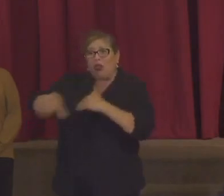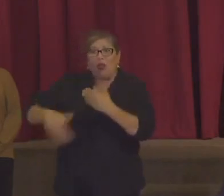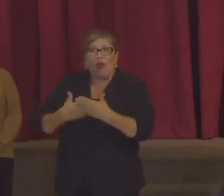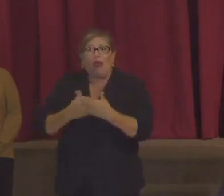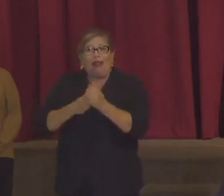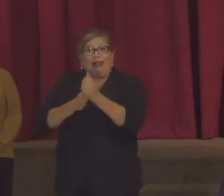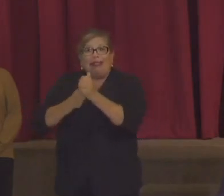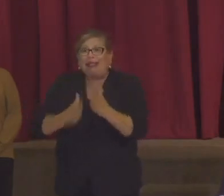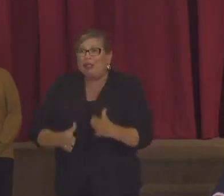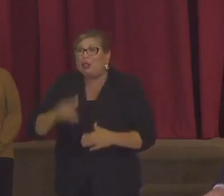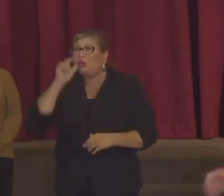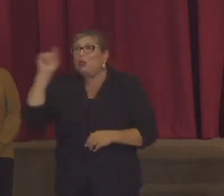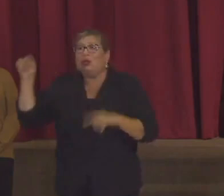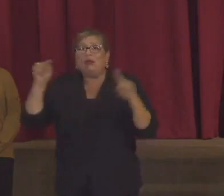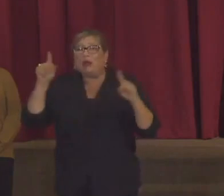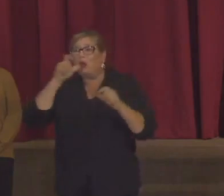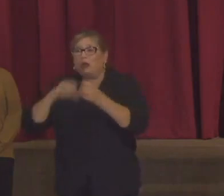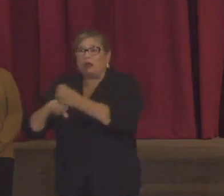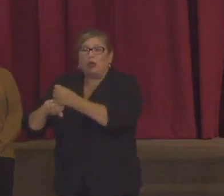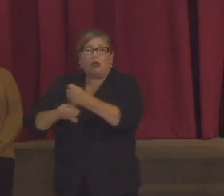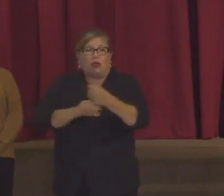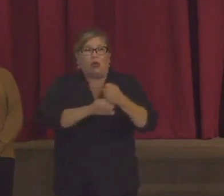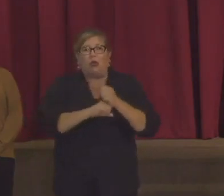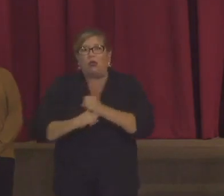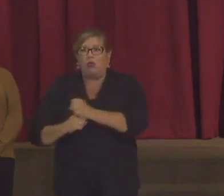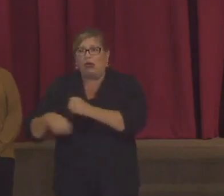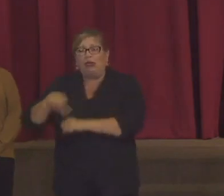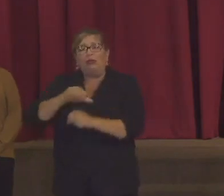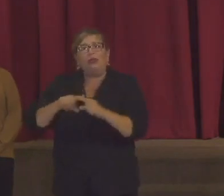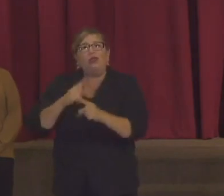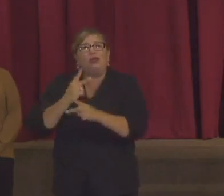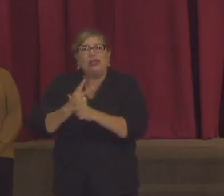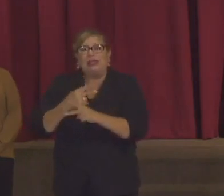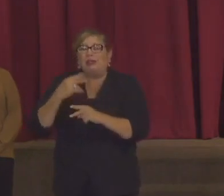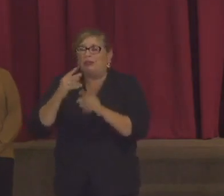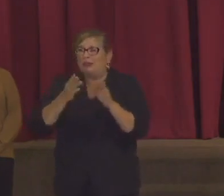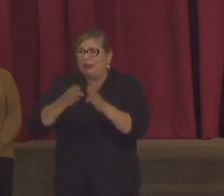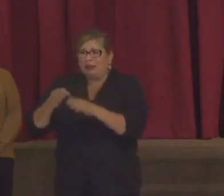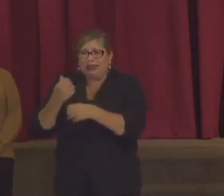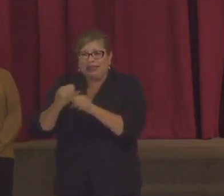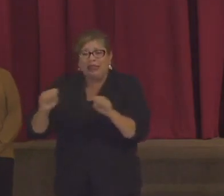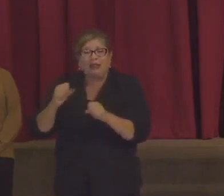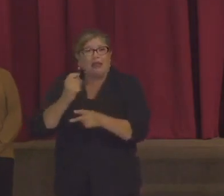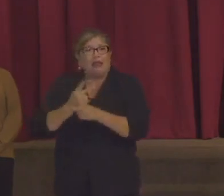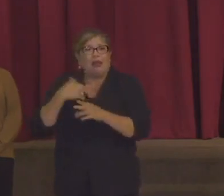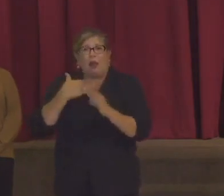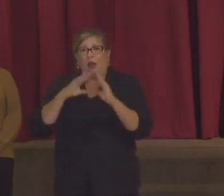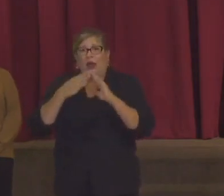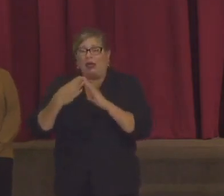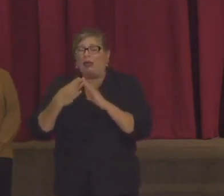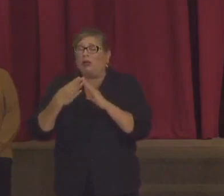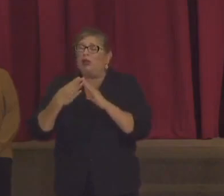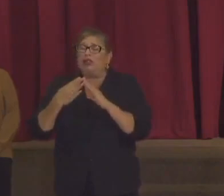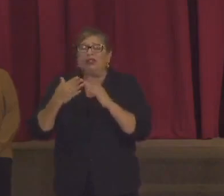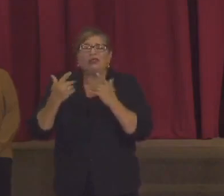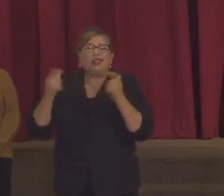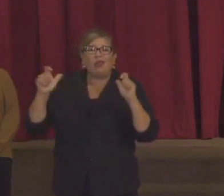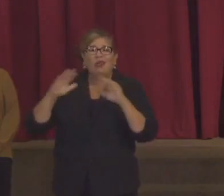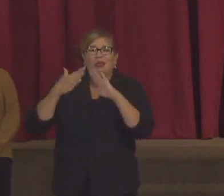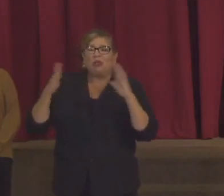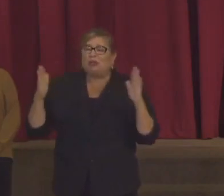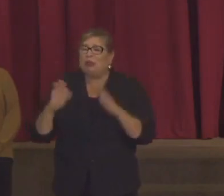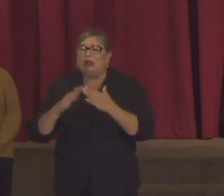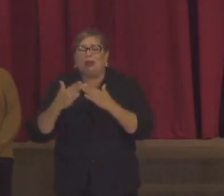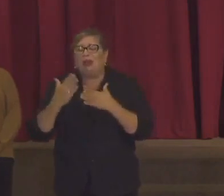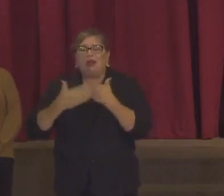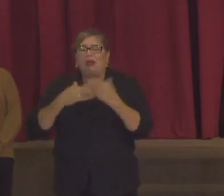that are out there supporting others, keeping people safe, our communities, large and small, all across the state of California safe at this very trying